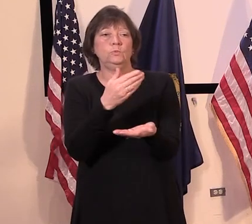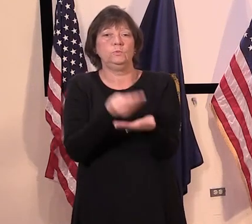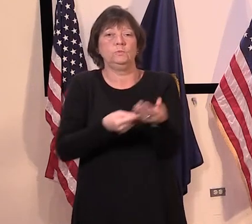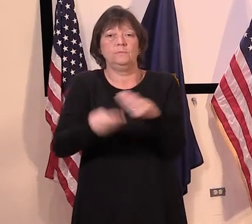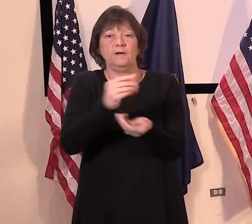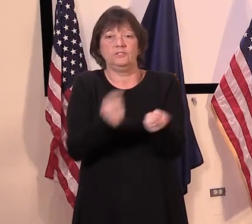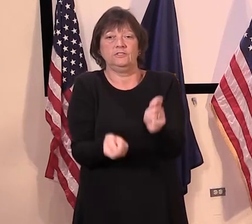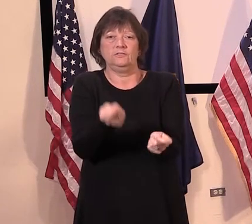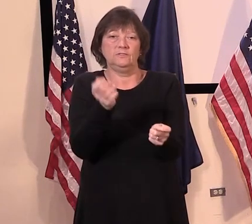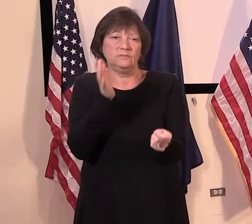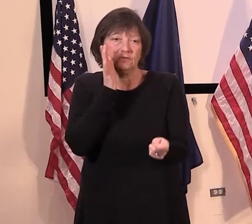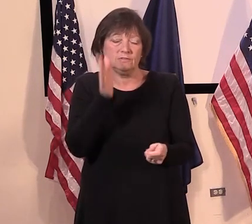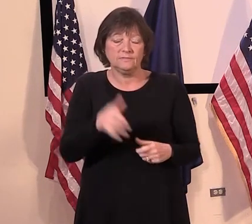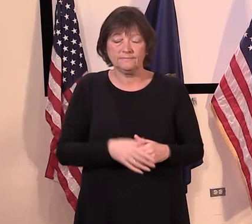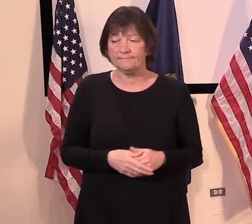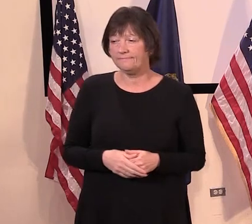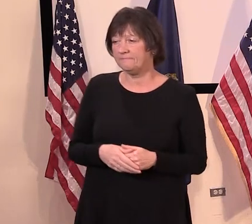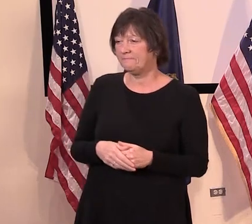Thank you.